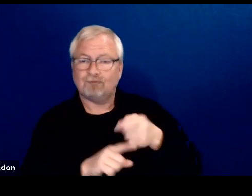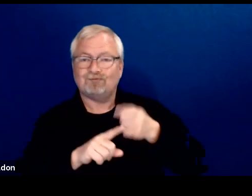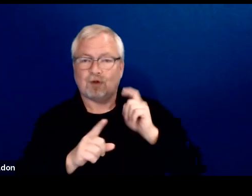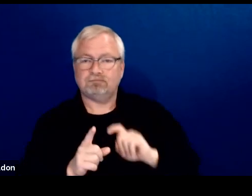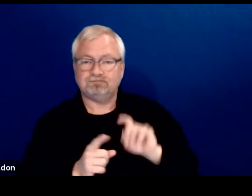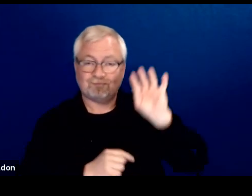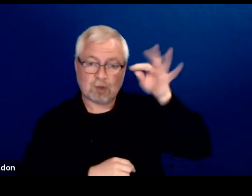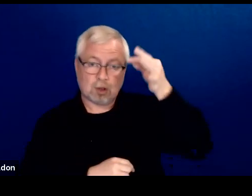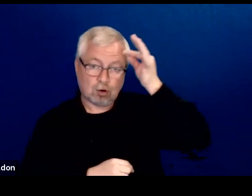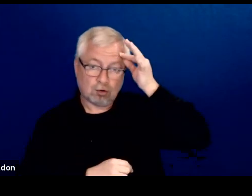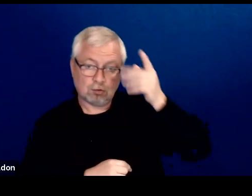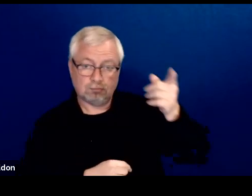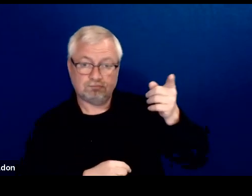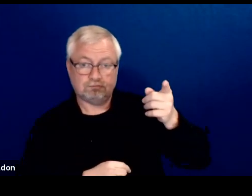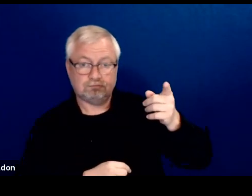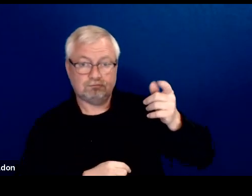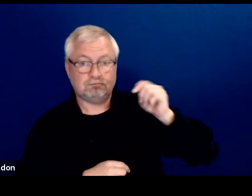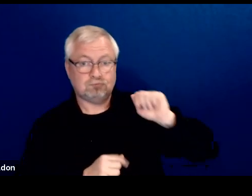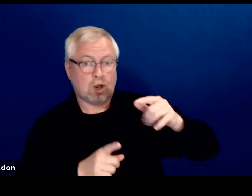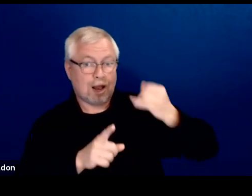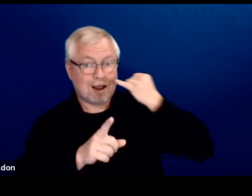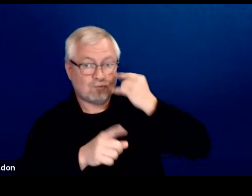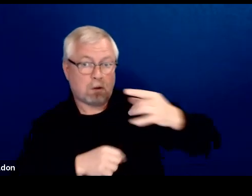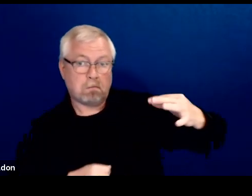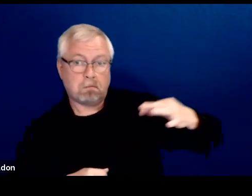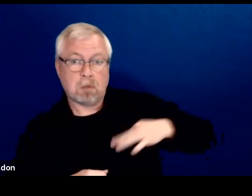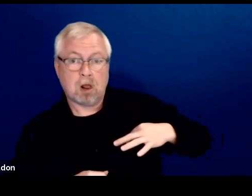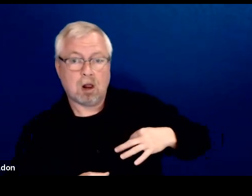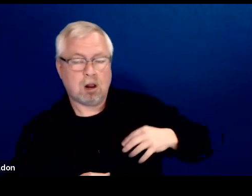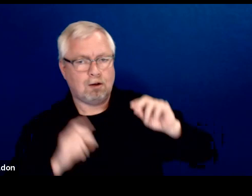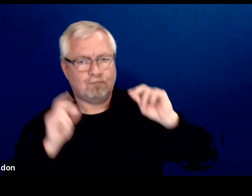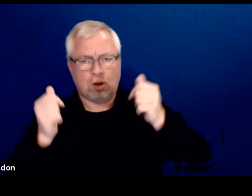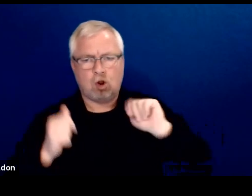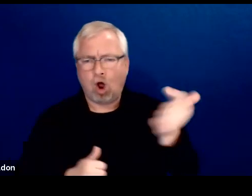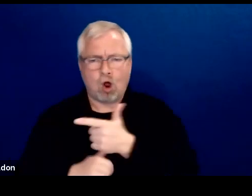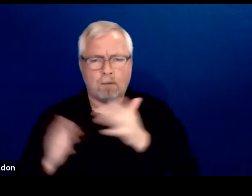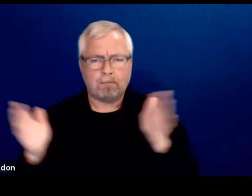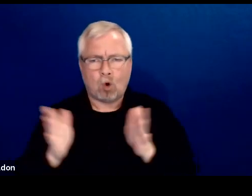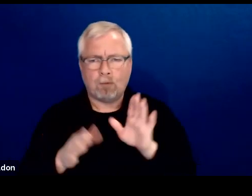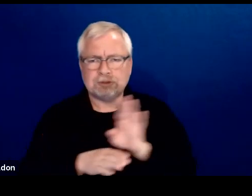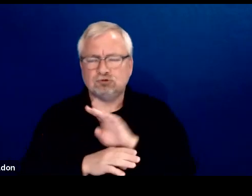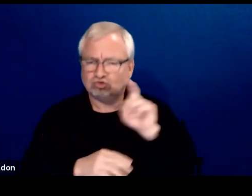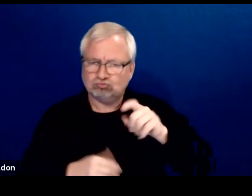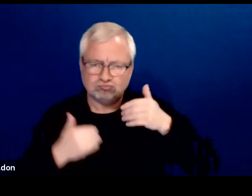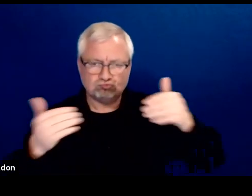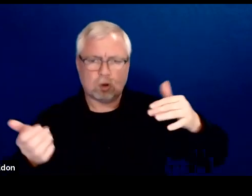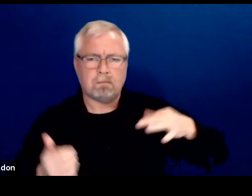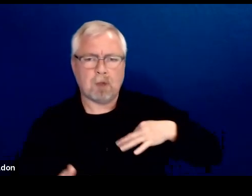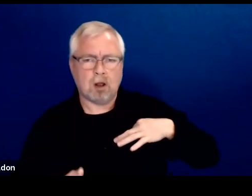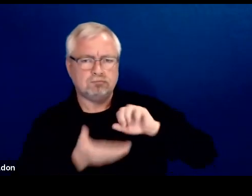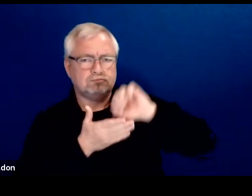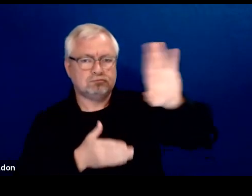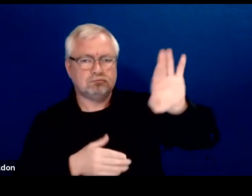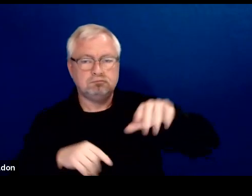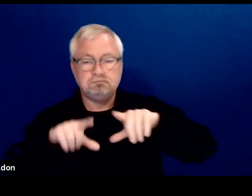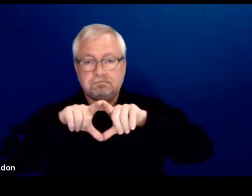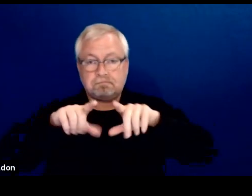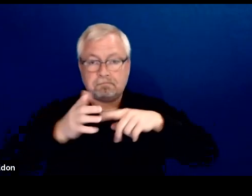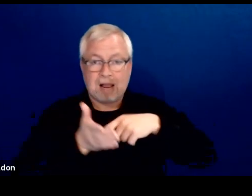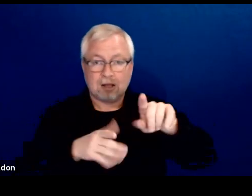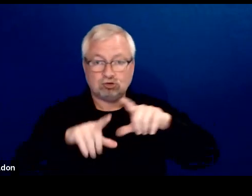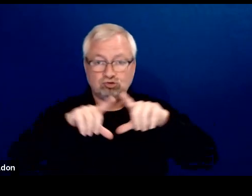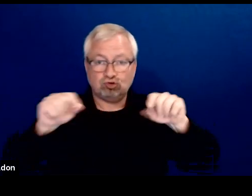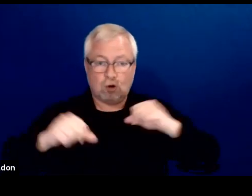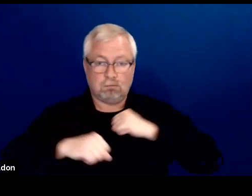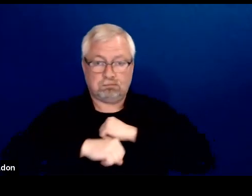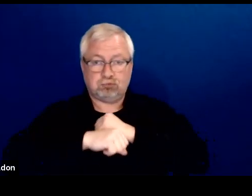every small business do that. And of course, there's a paycheck protection program, which pays up to $10 million in wages over time to protect the